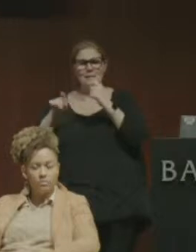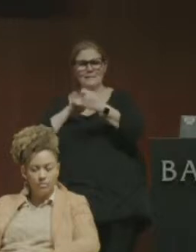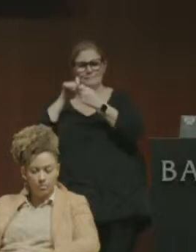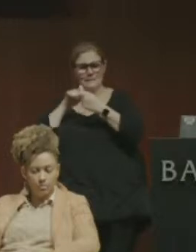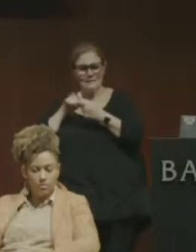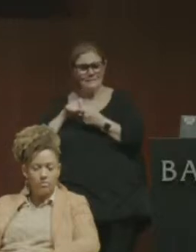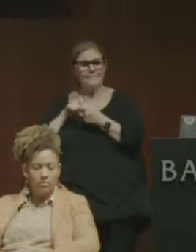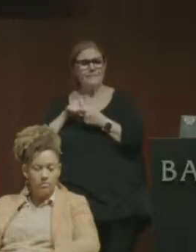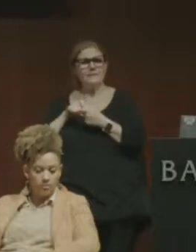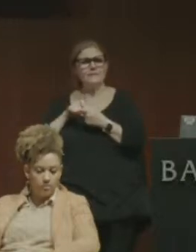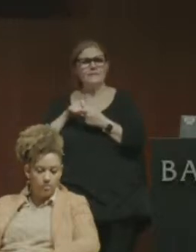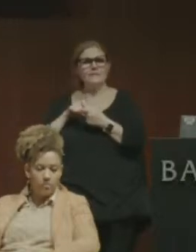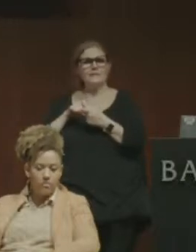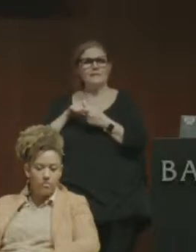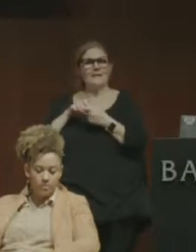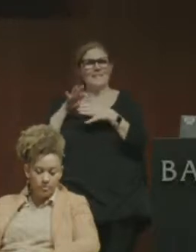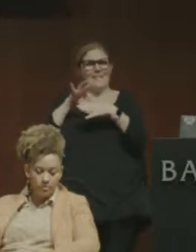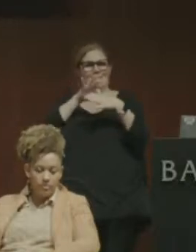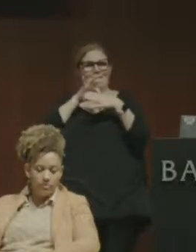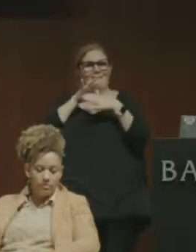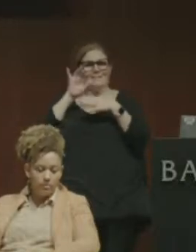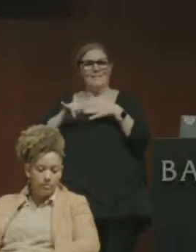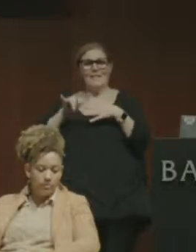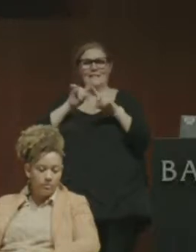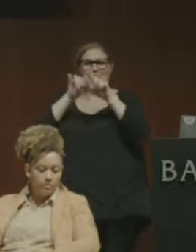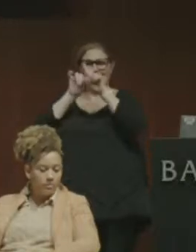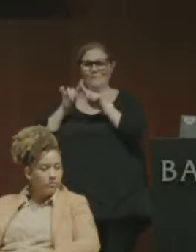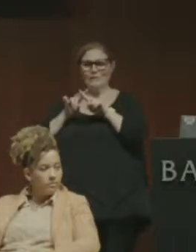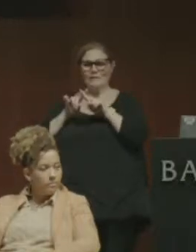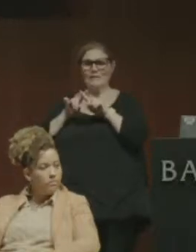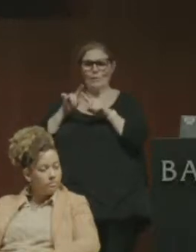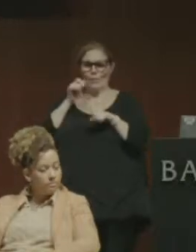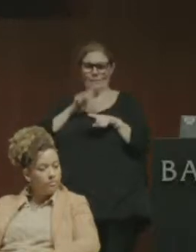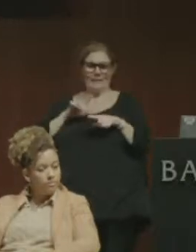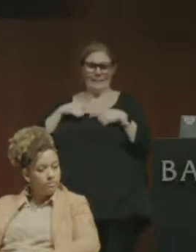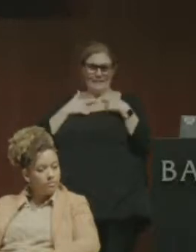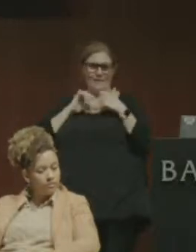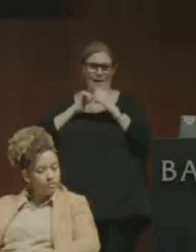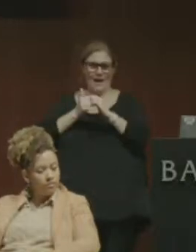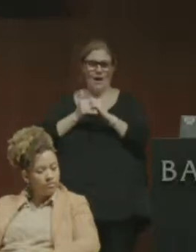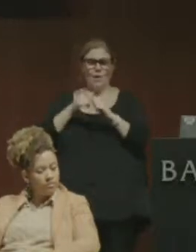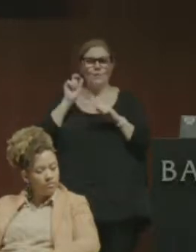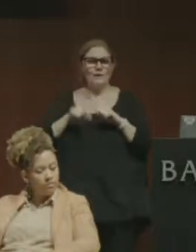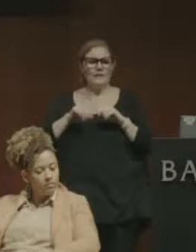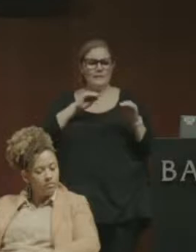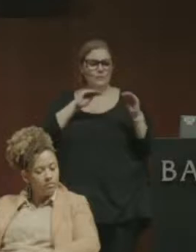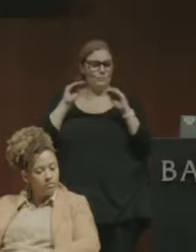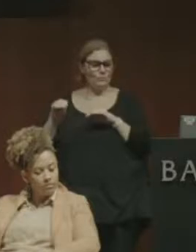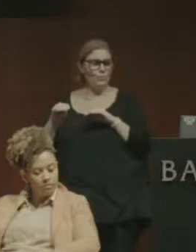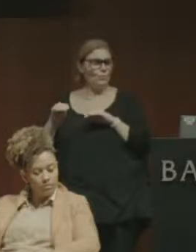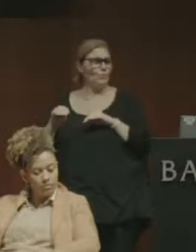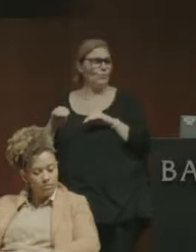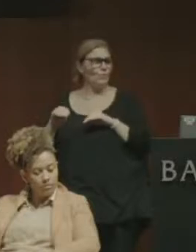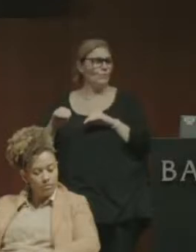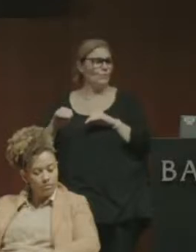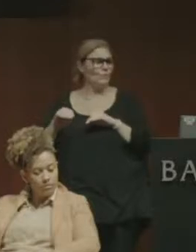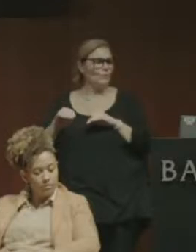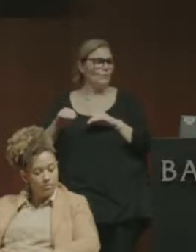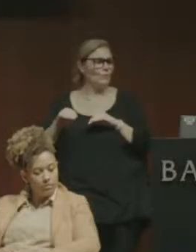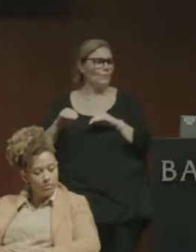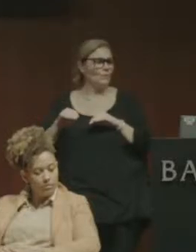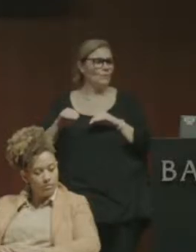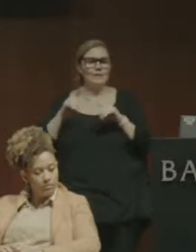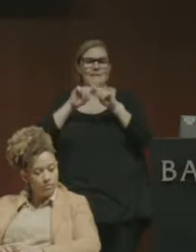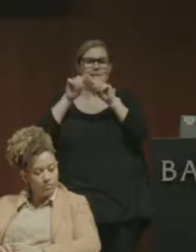specific context in which different types of women live. We need to move towards a